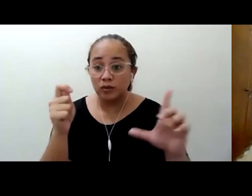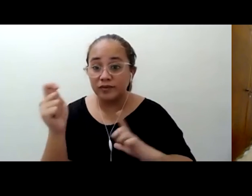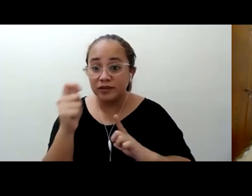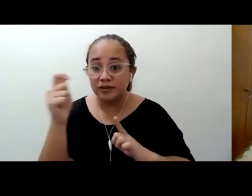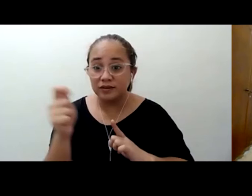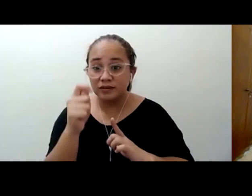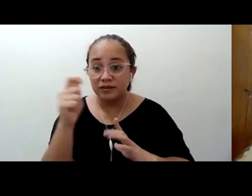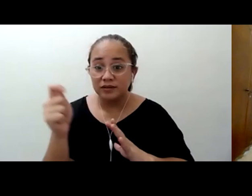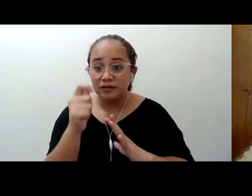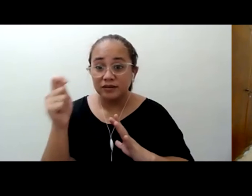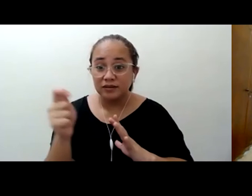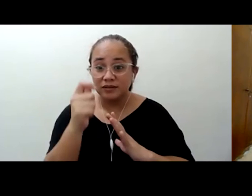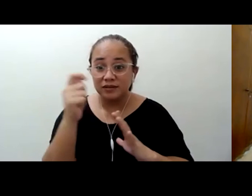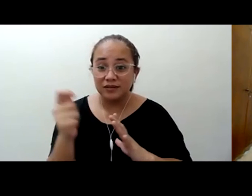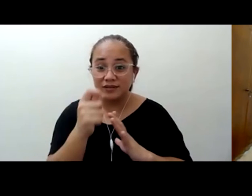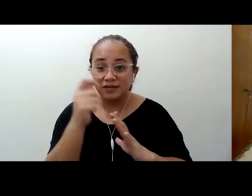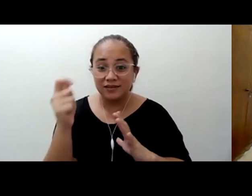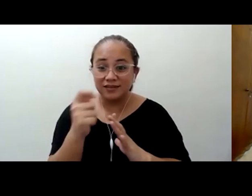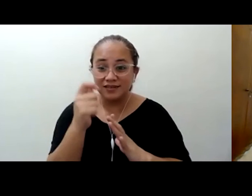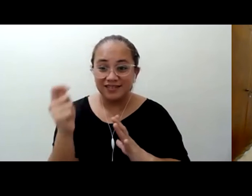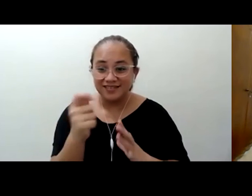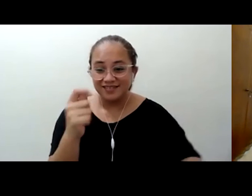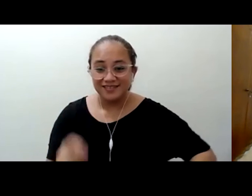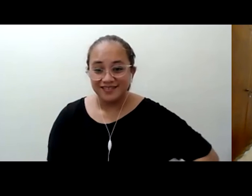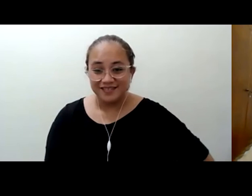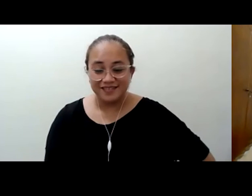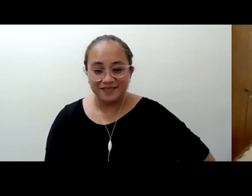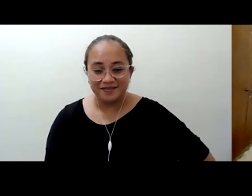Shock and Phoebes are signing. It's just a short quiz.